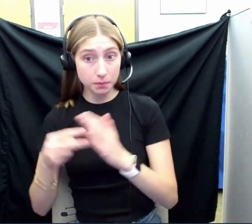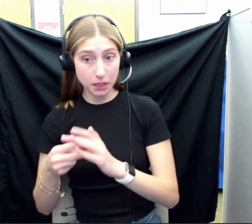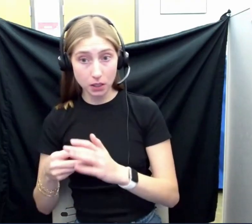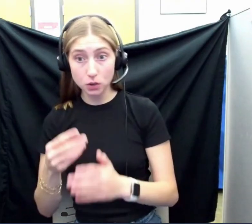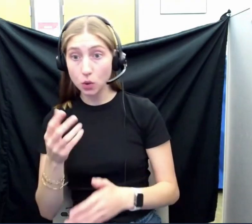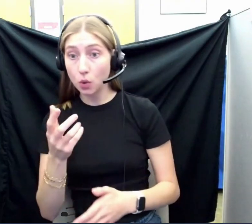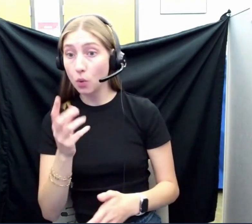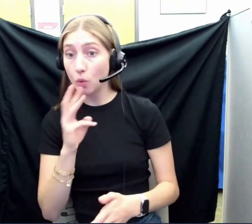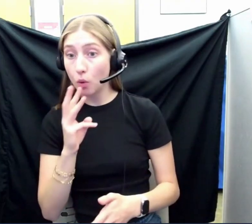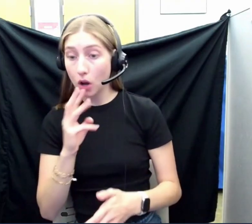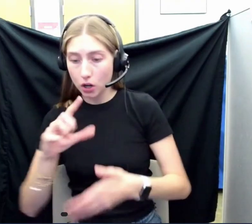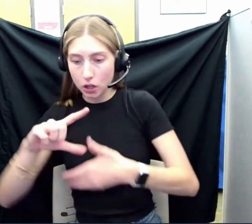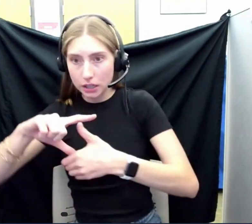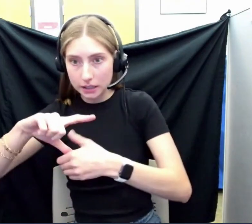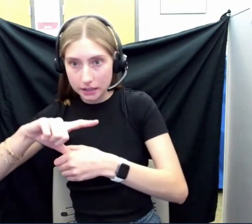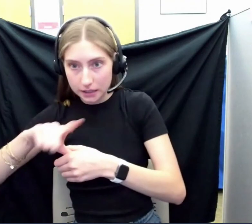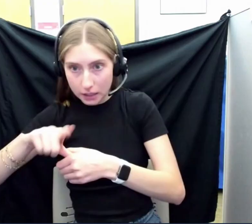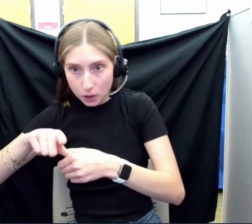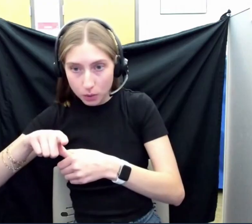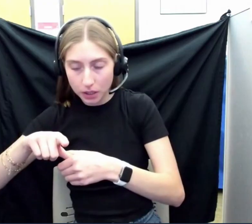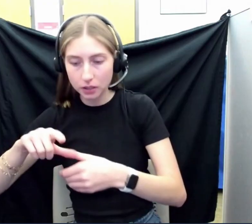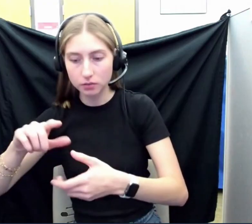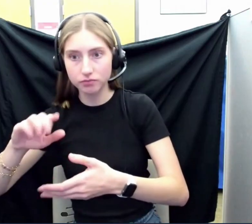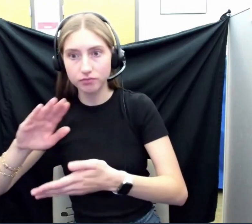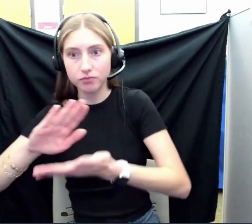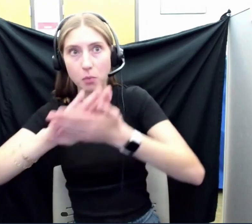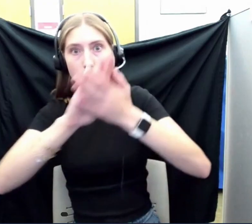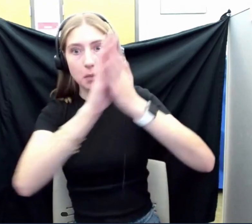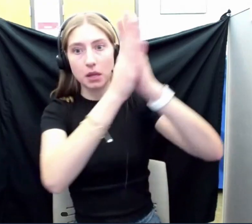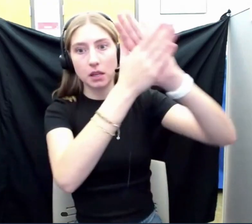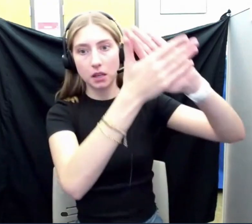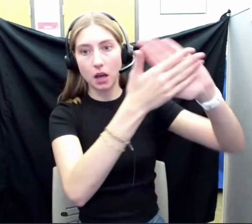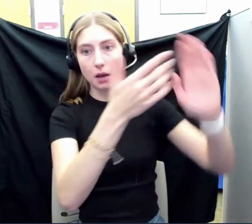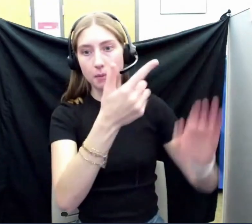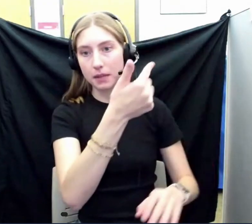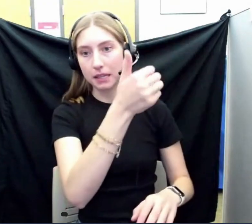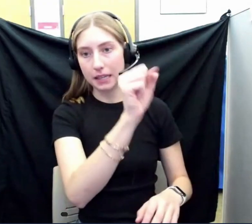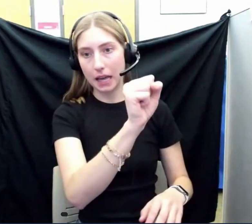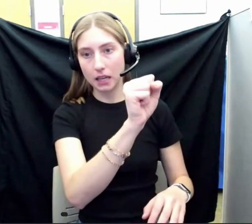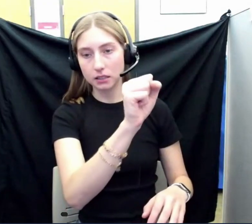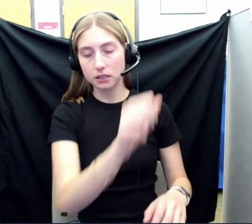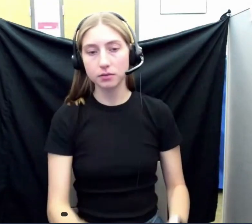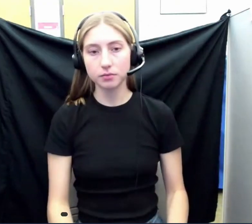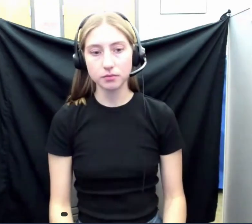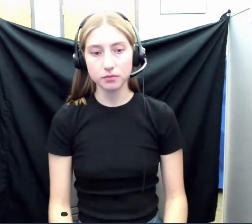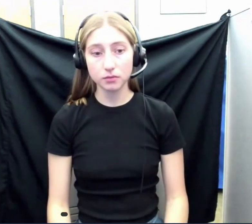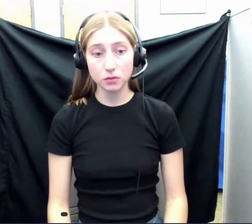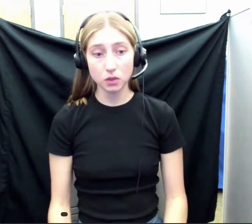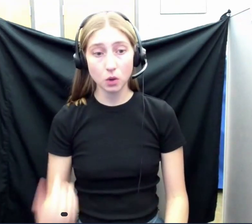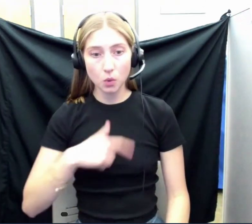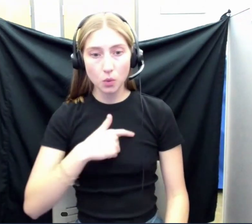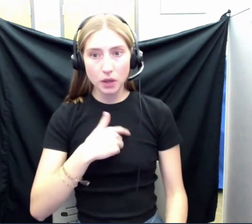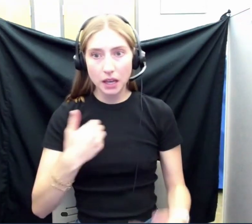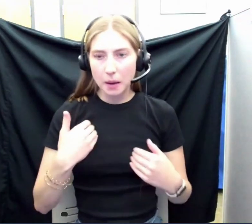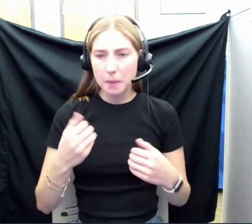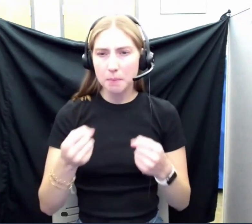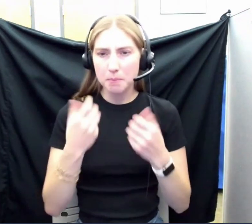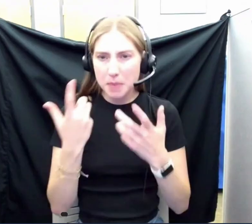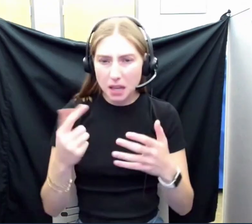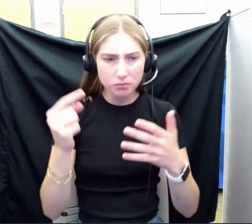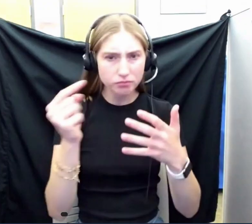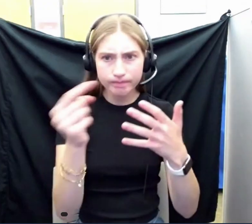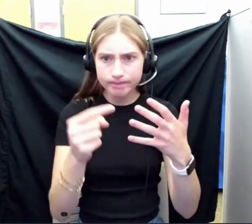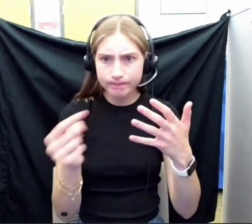Thinking about evaporation, we've talked about several possibilities or examples of evaporation. When we talked about